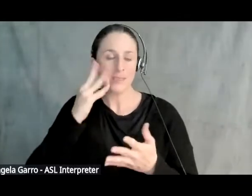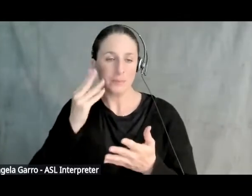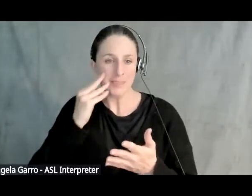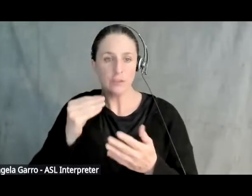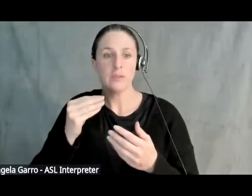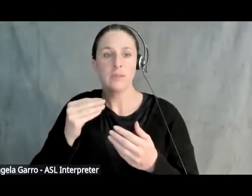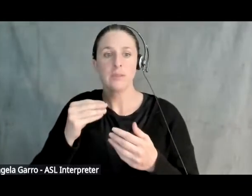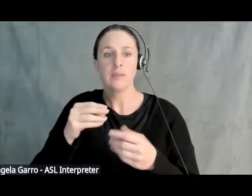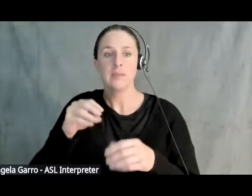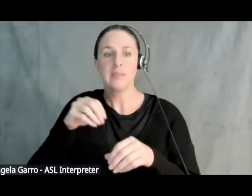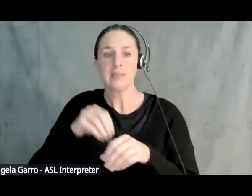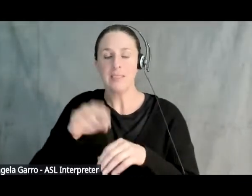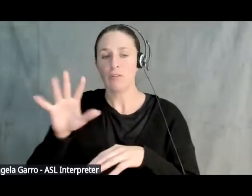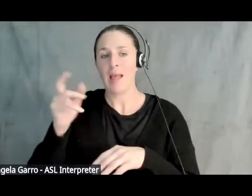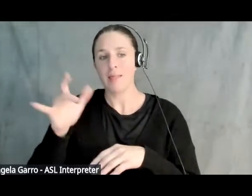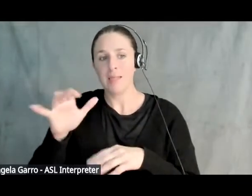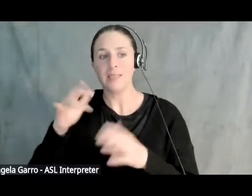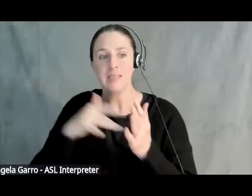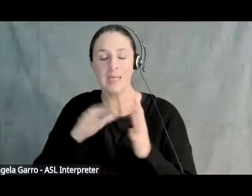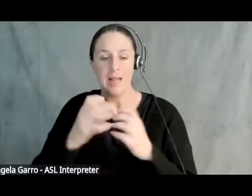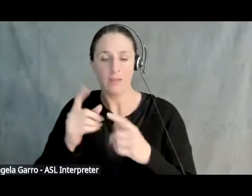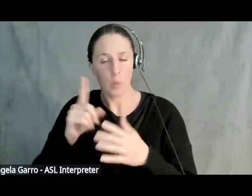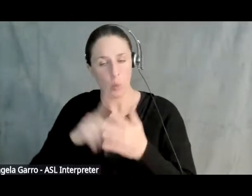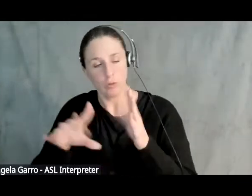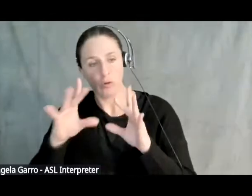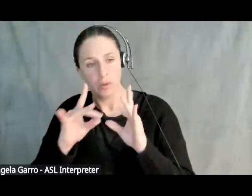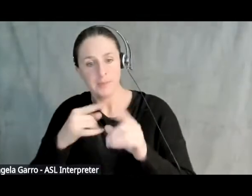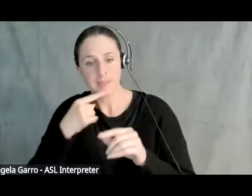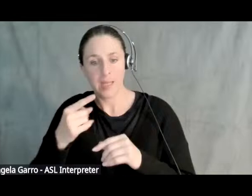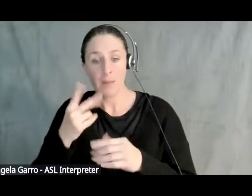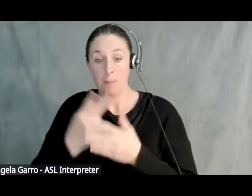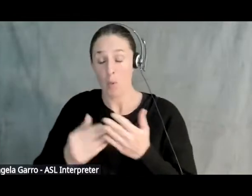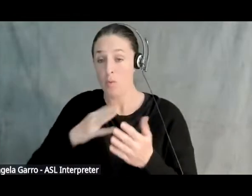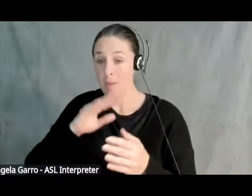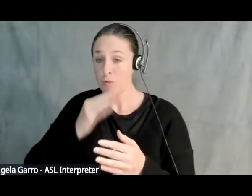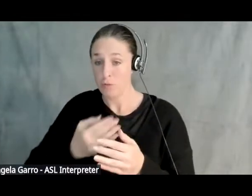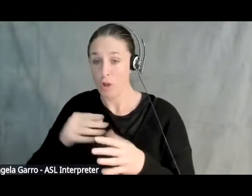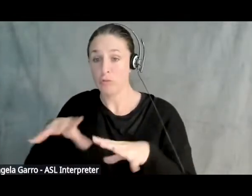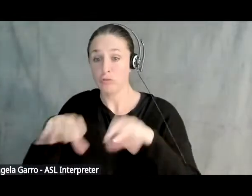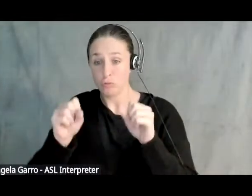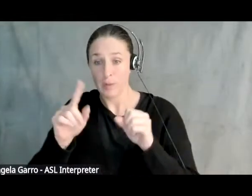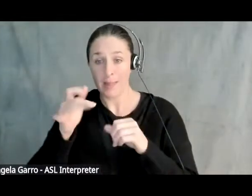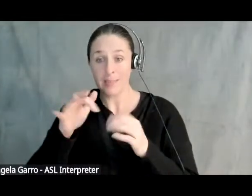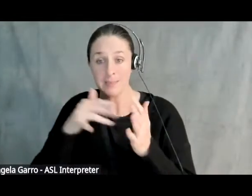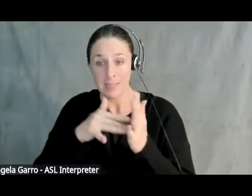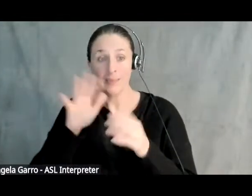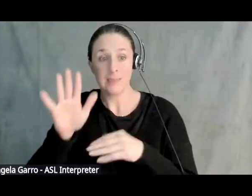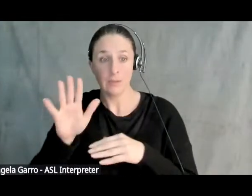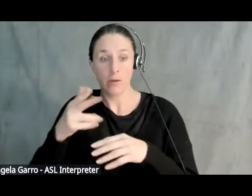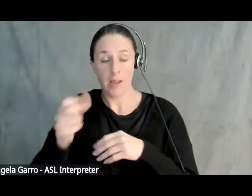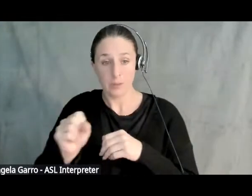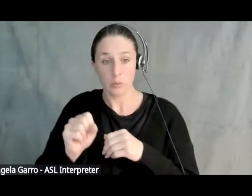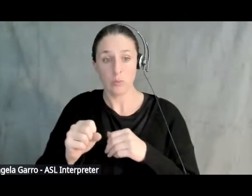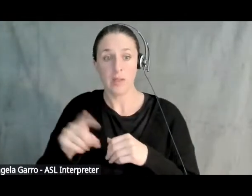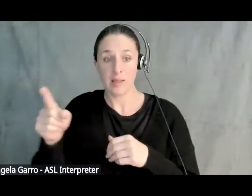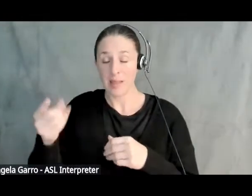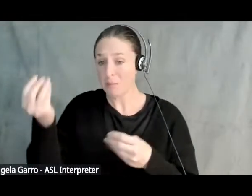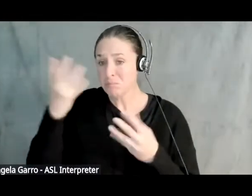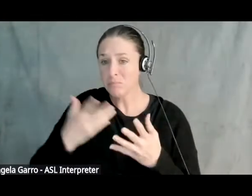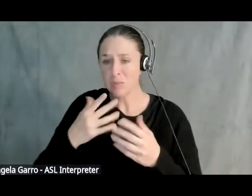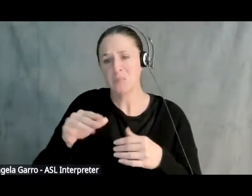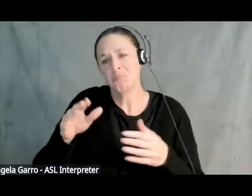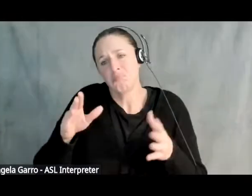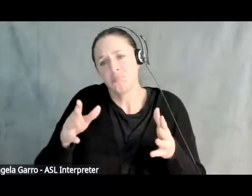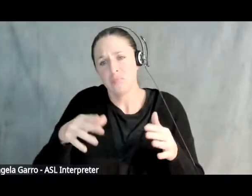comments said. Both of my daughters took ethnic studies at Aragon High School. When I asked them what they thought of the course, they gave me a very prototypical